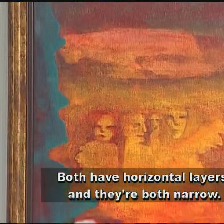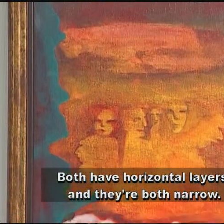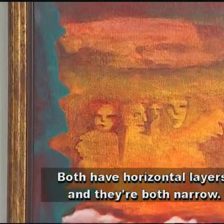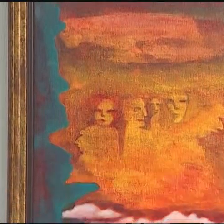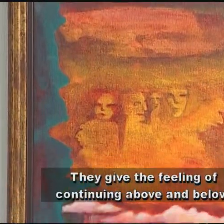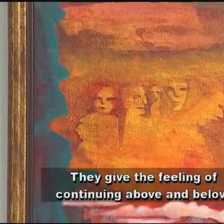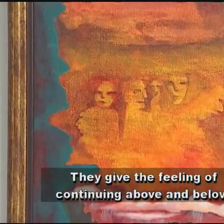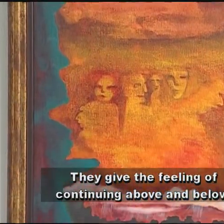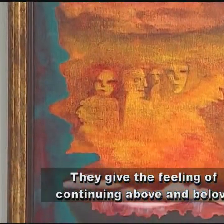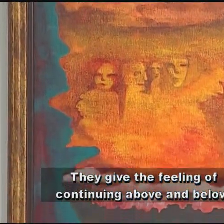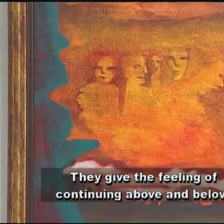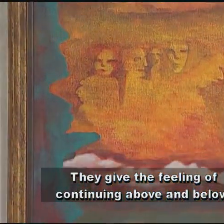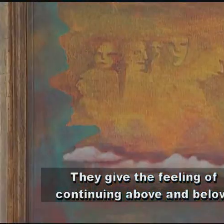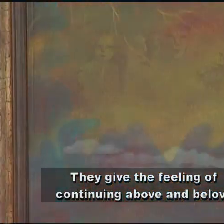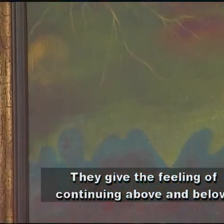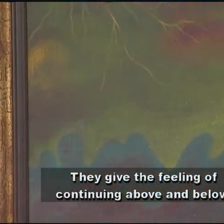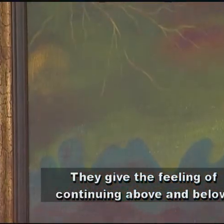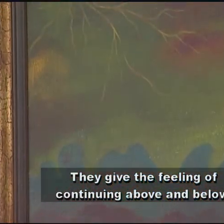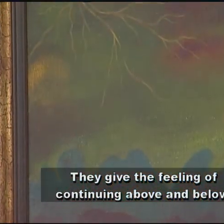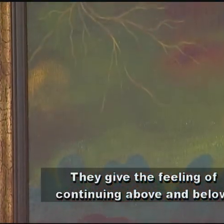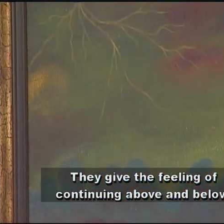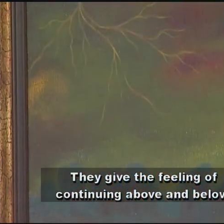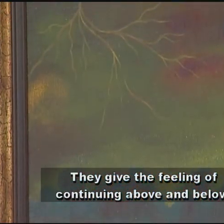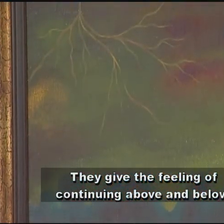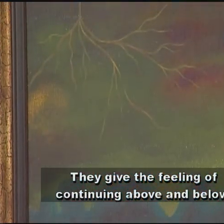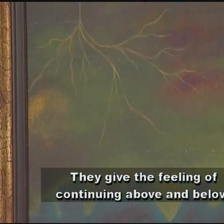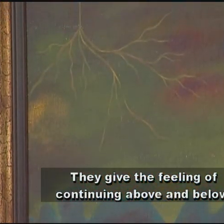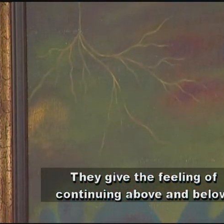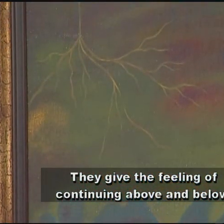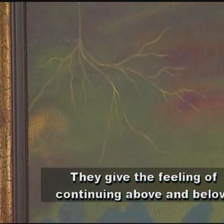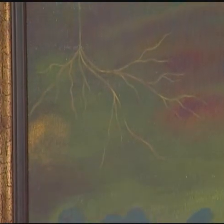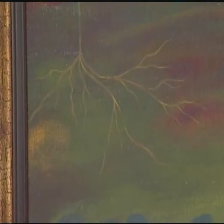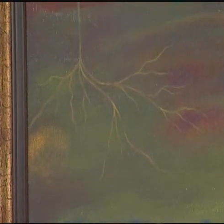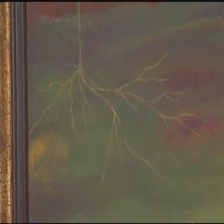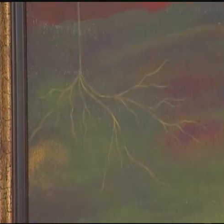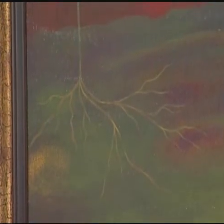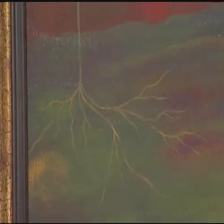and they're both narrow. They give the feeling of continuing above and below.